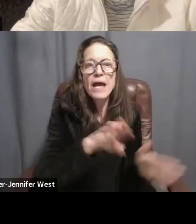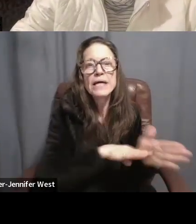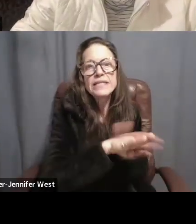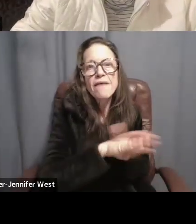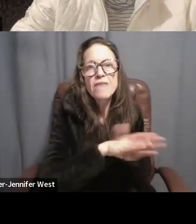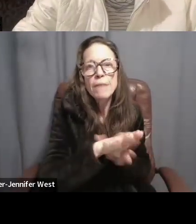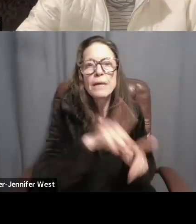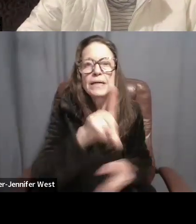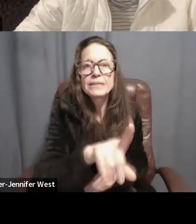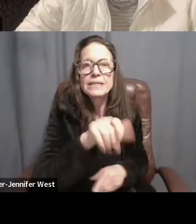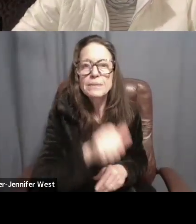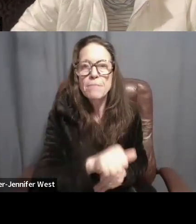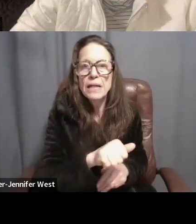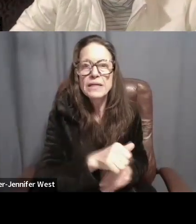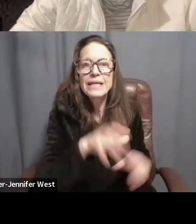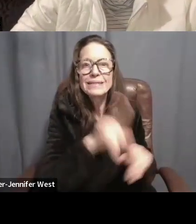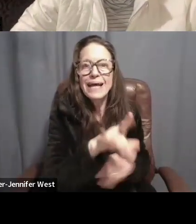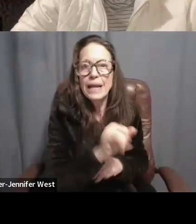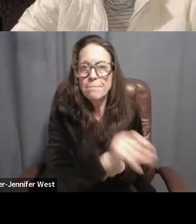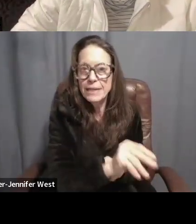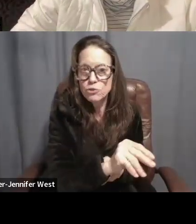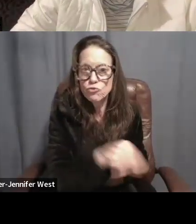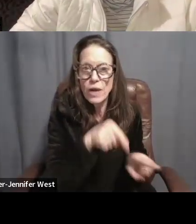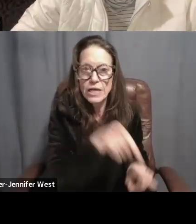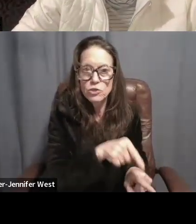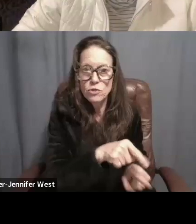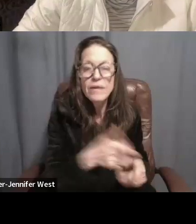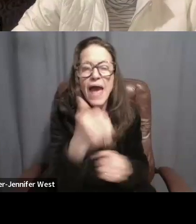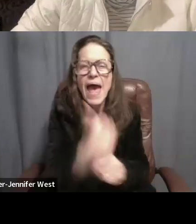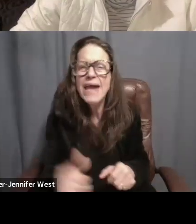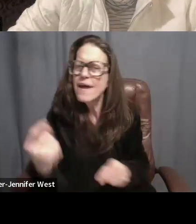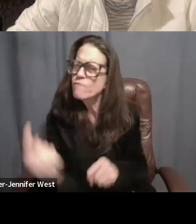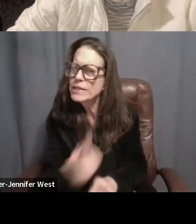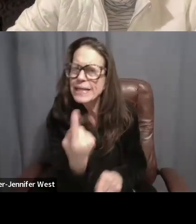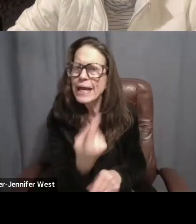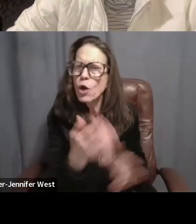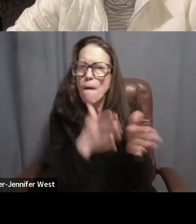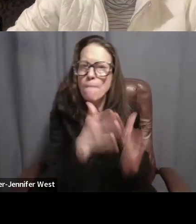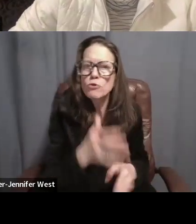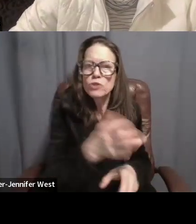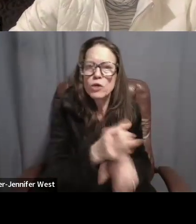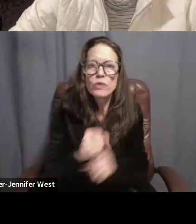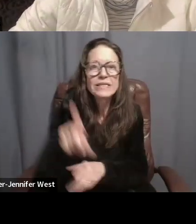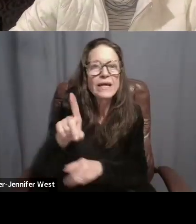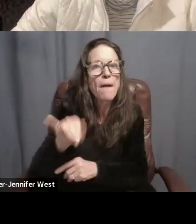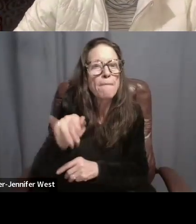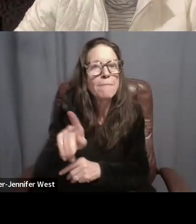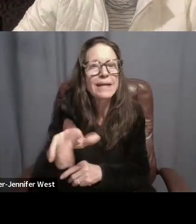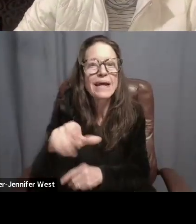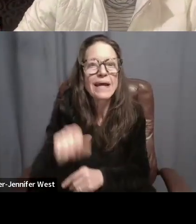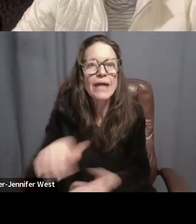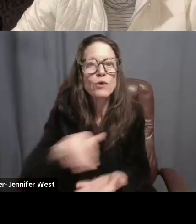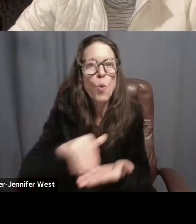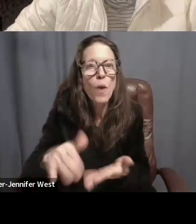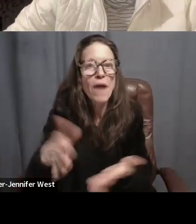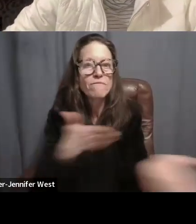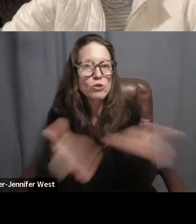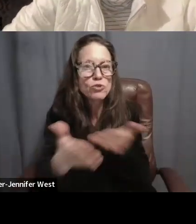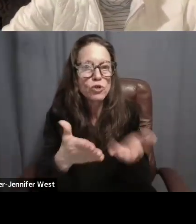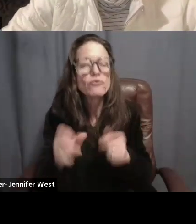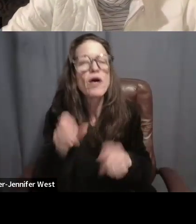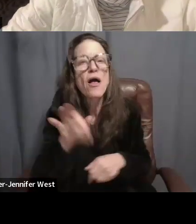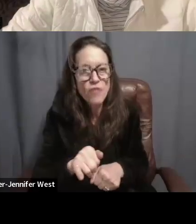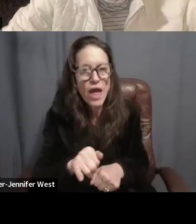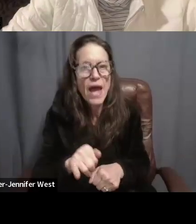Disabilities Administration. But every single person who receives Medicaid waiver services in the state of Maryland has a coordinator